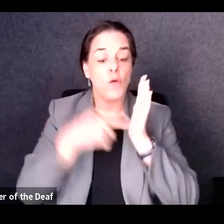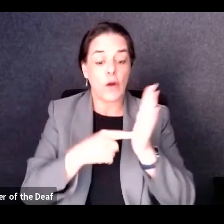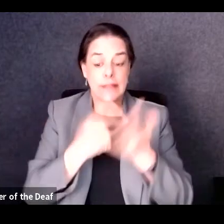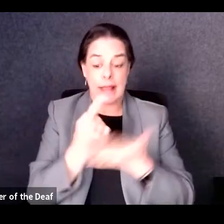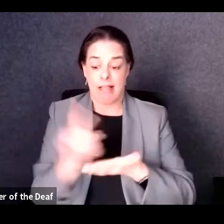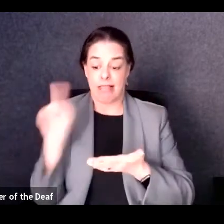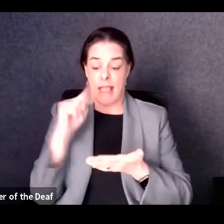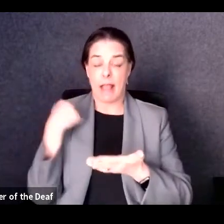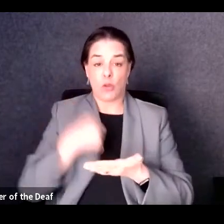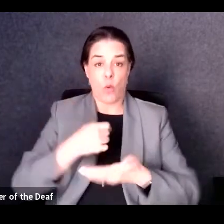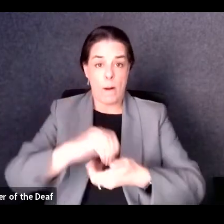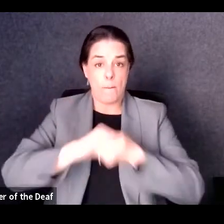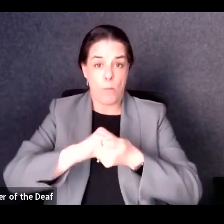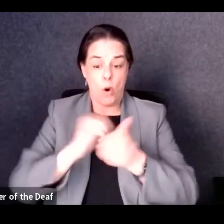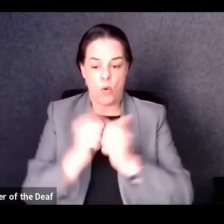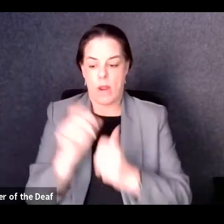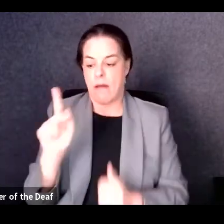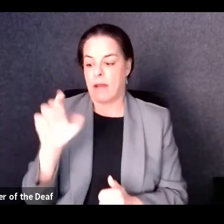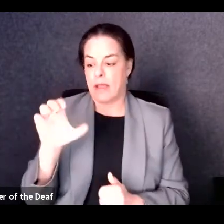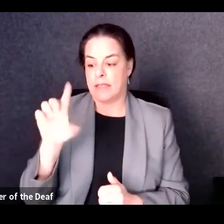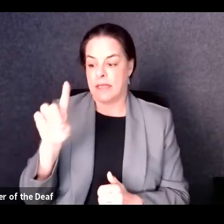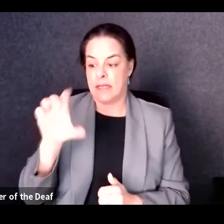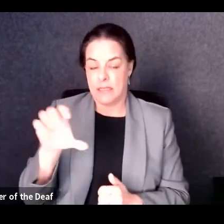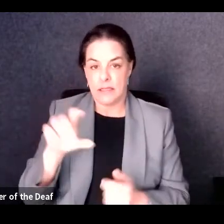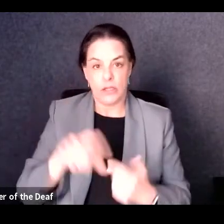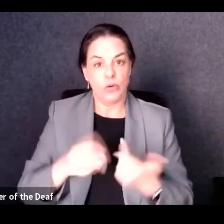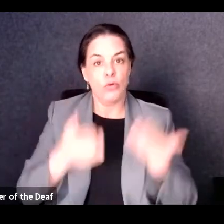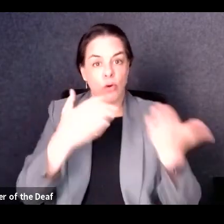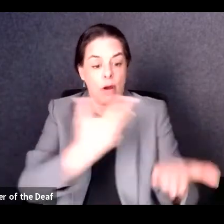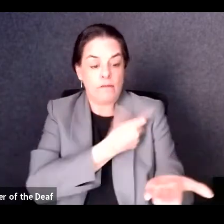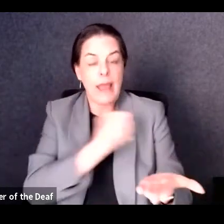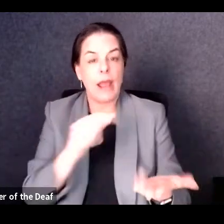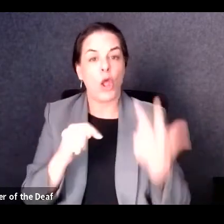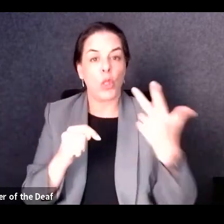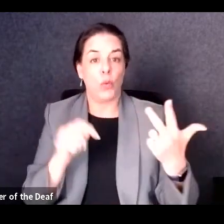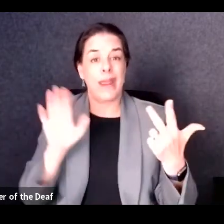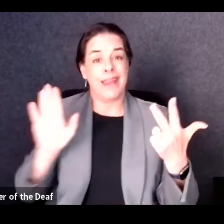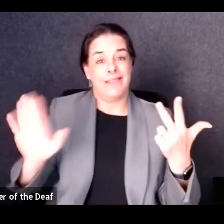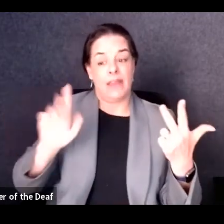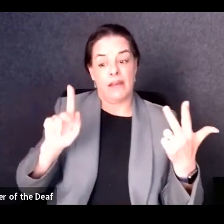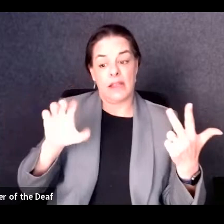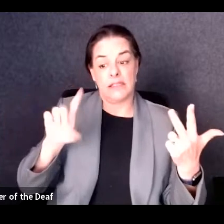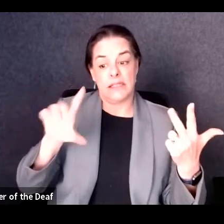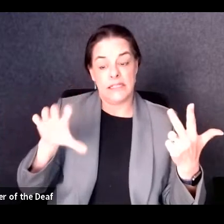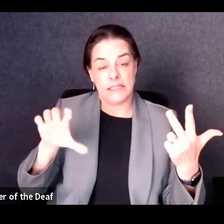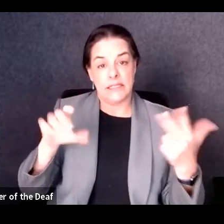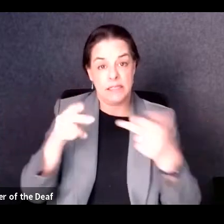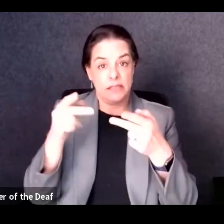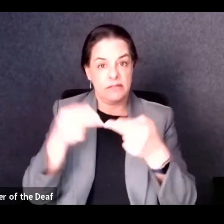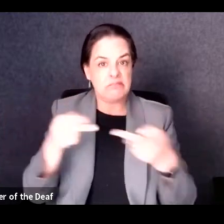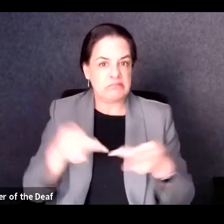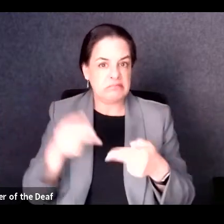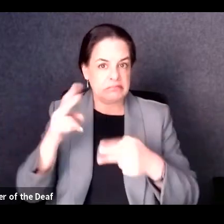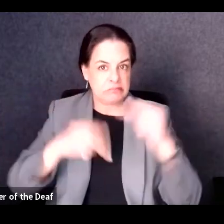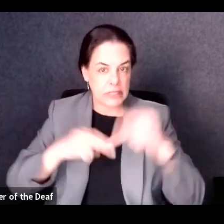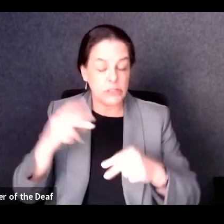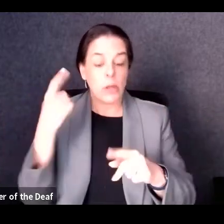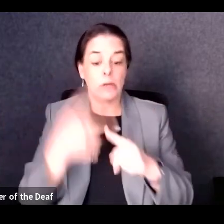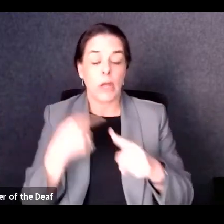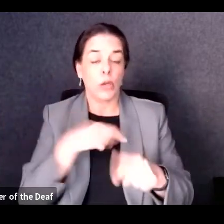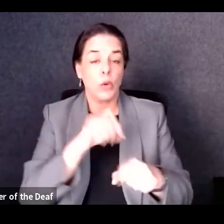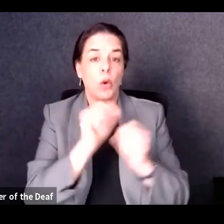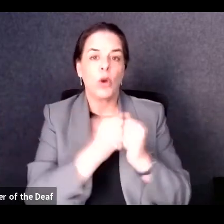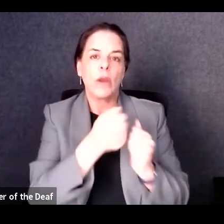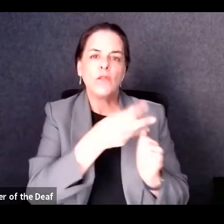KCDC to offer vaccinations at 3 of their facilities. Additionally, we have worked with a few of the senior centers to